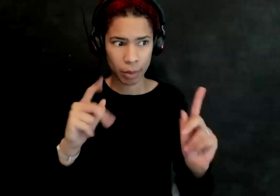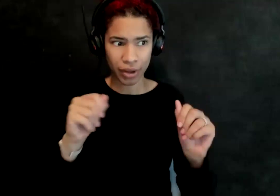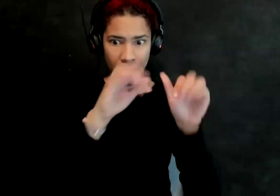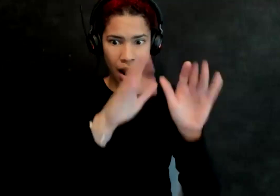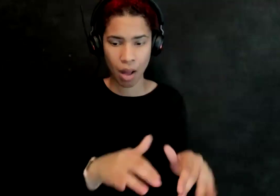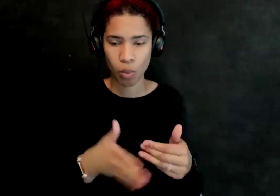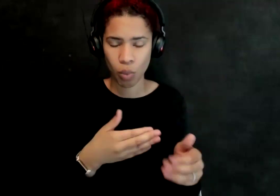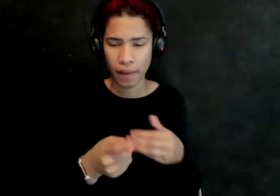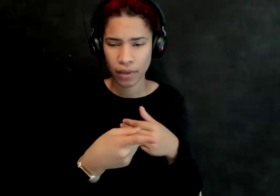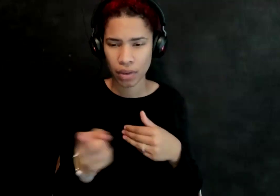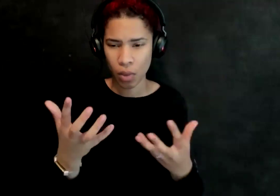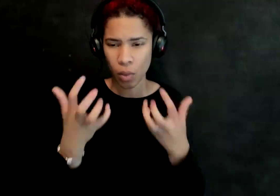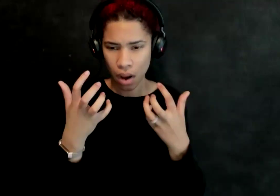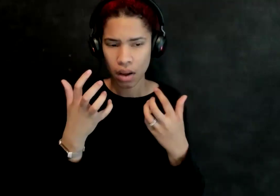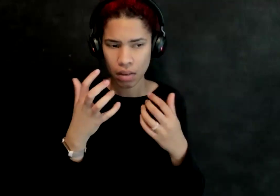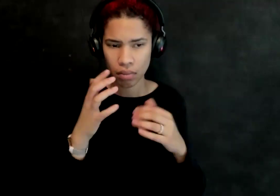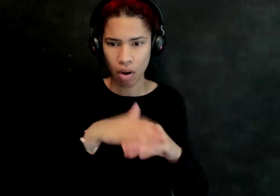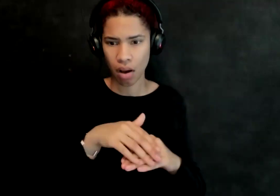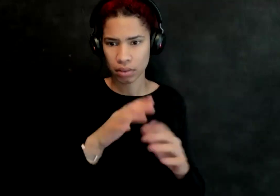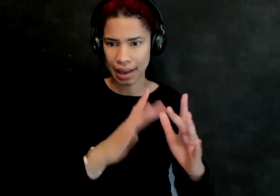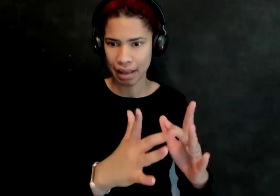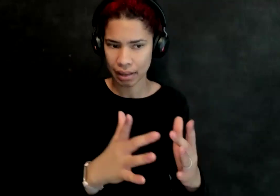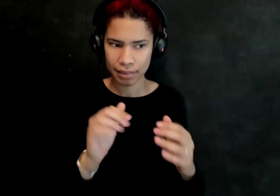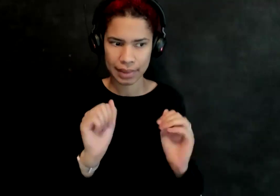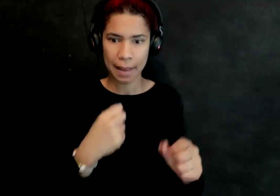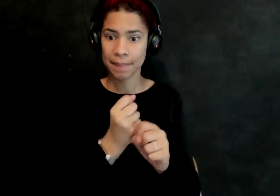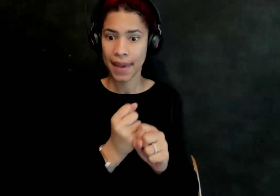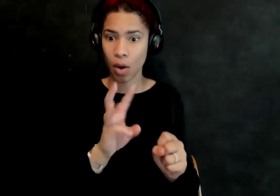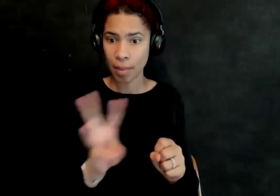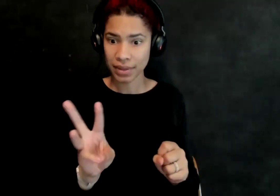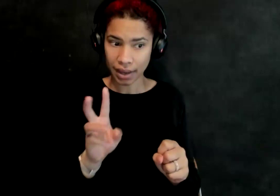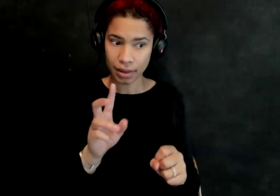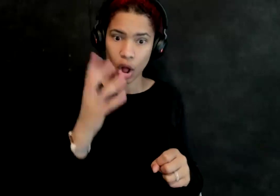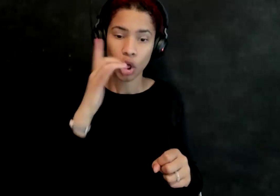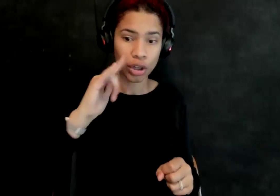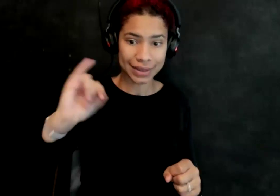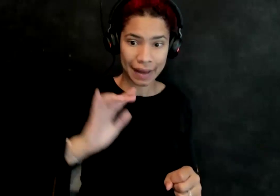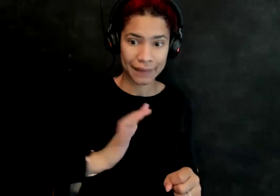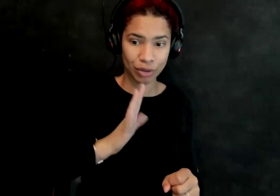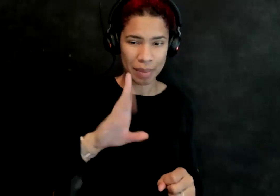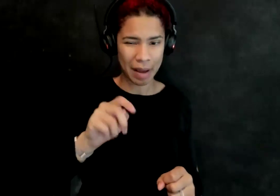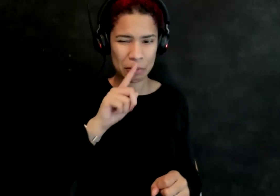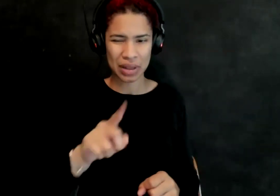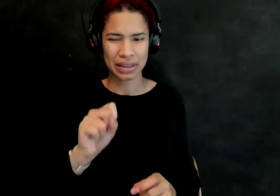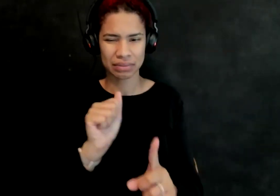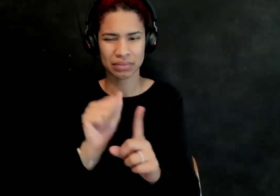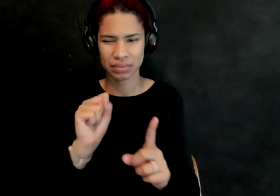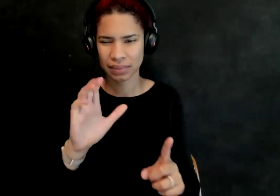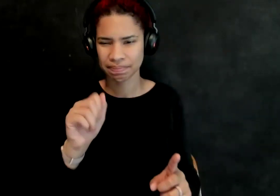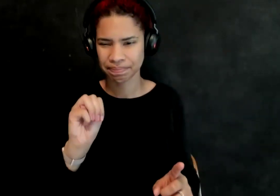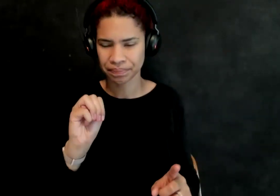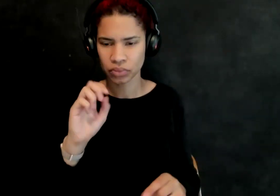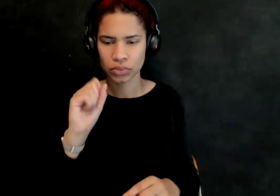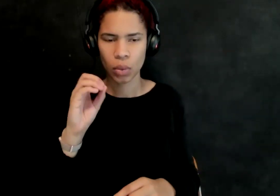on the internet, and they can create a website that looks really official, and it could be a complete hoax. So you definitely want to make sure that